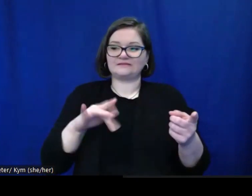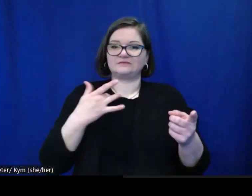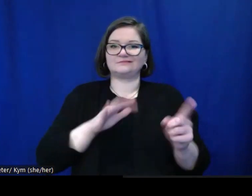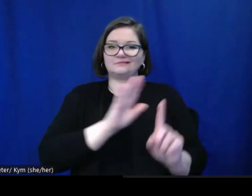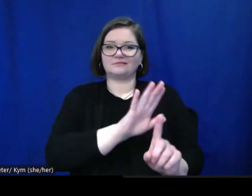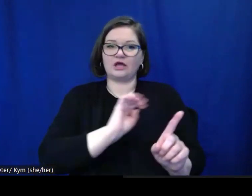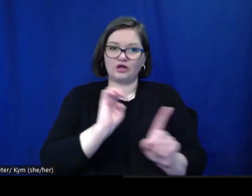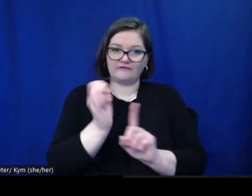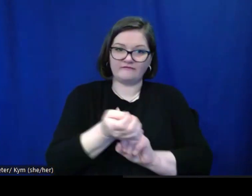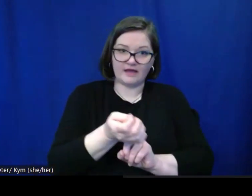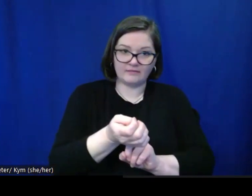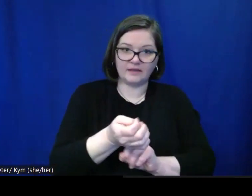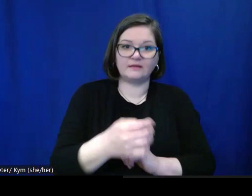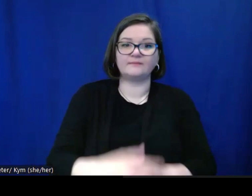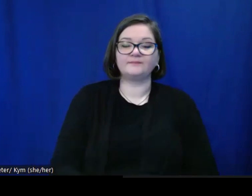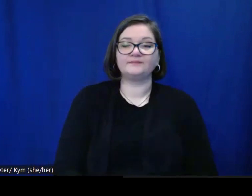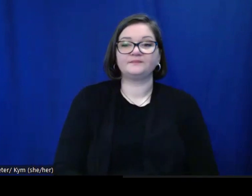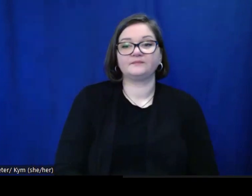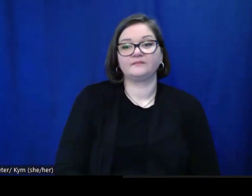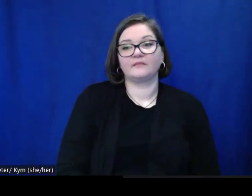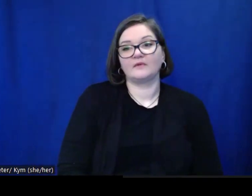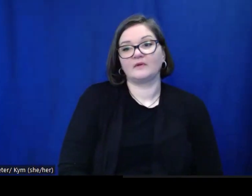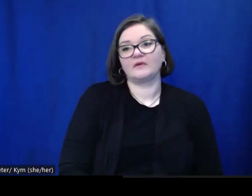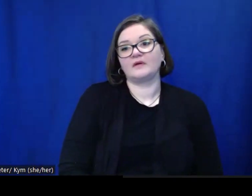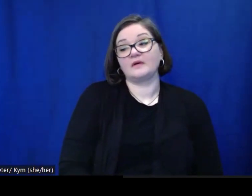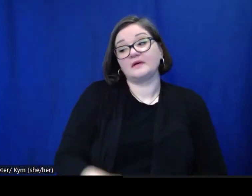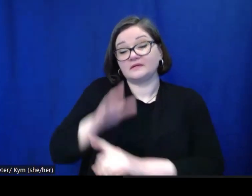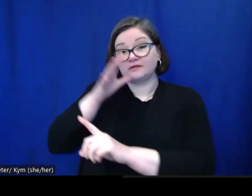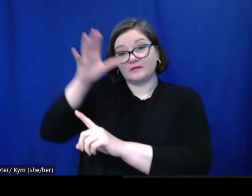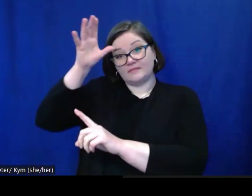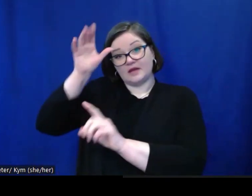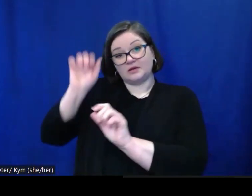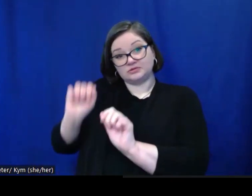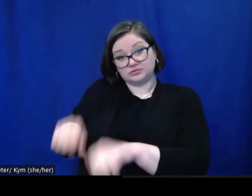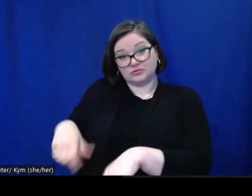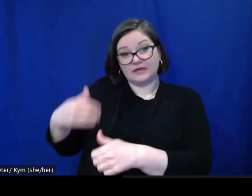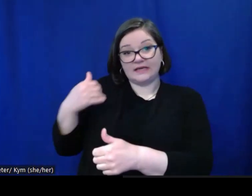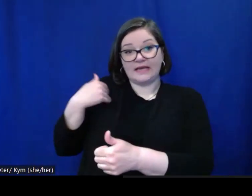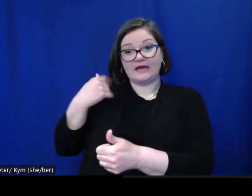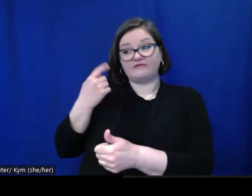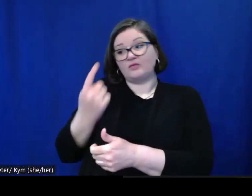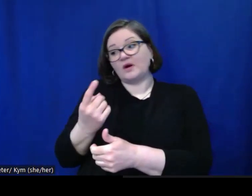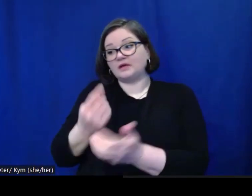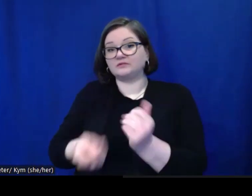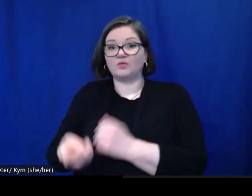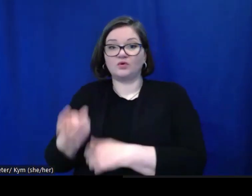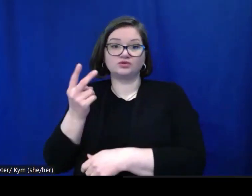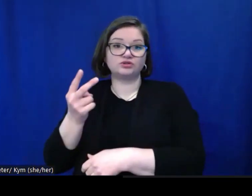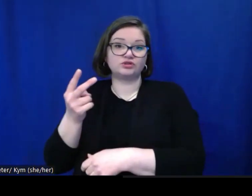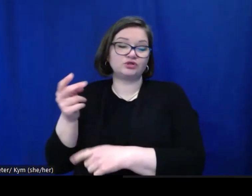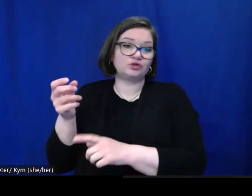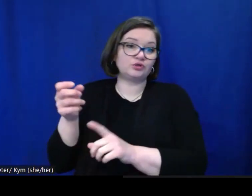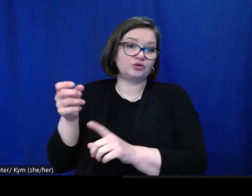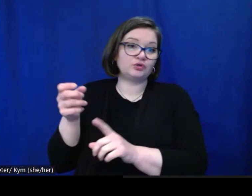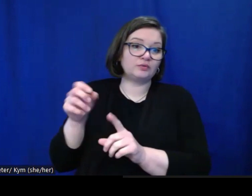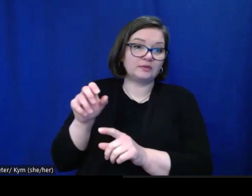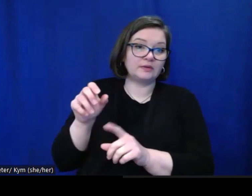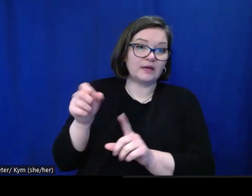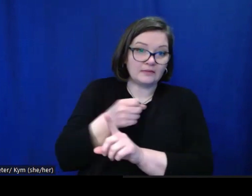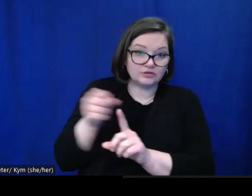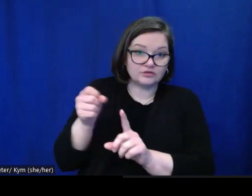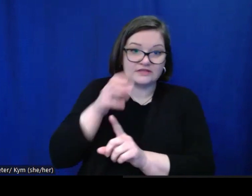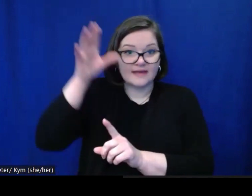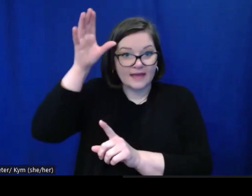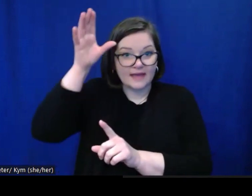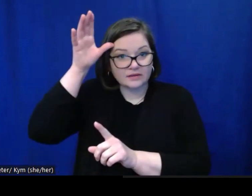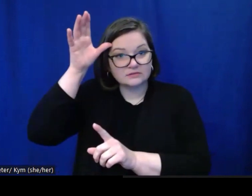environment. The parents you could have one or two abusive parents.